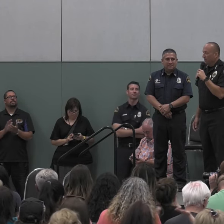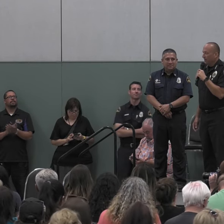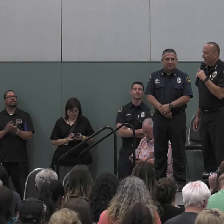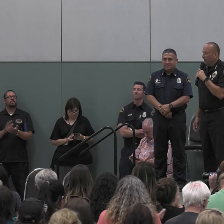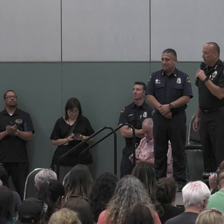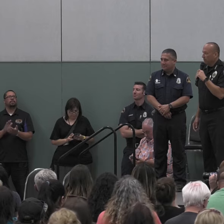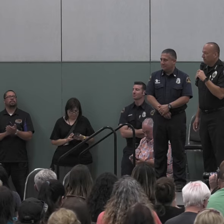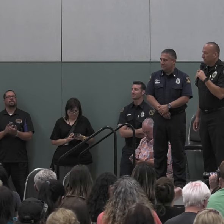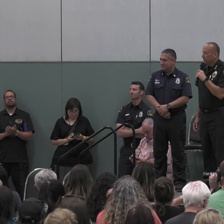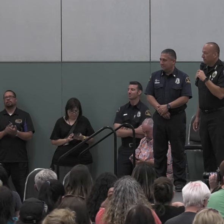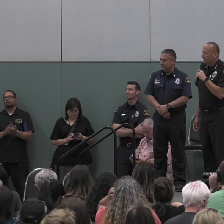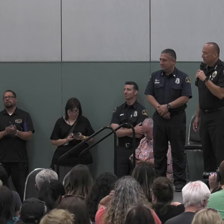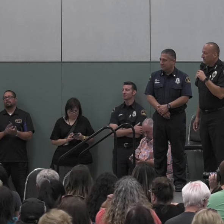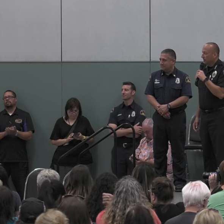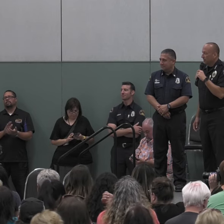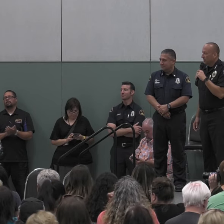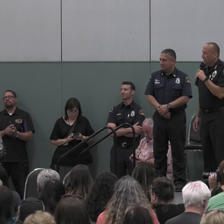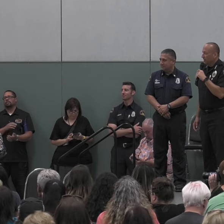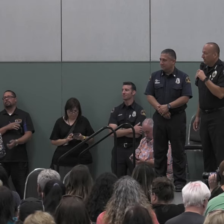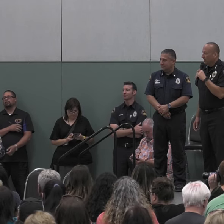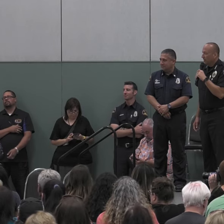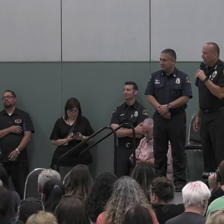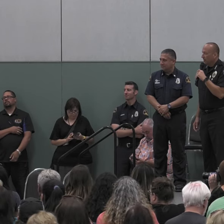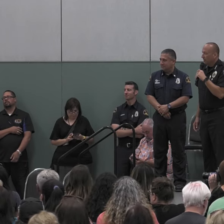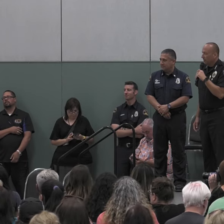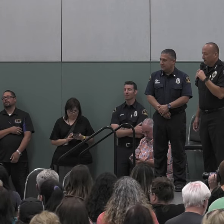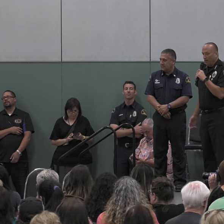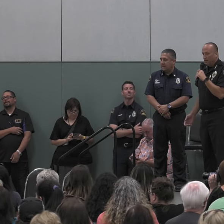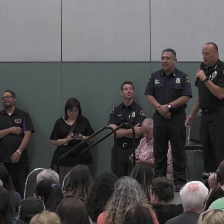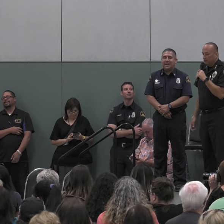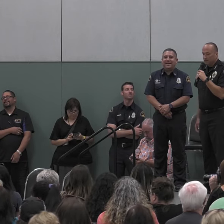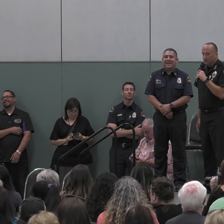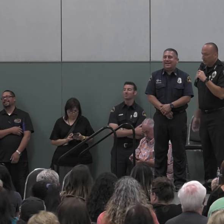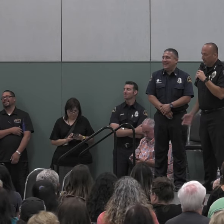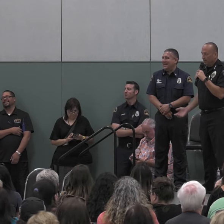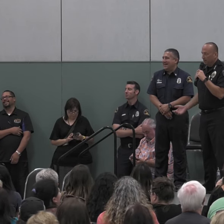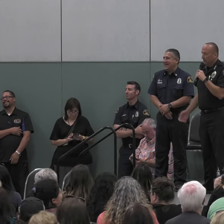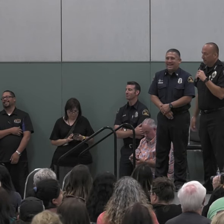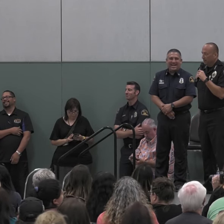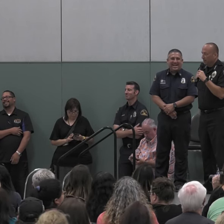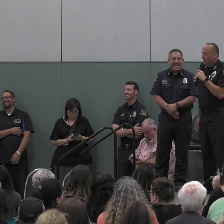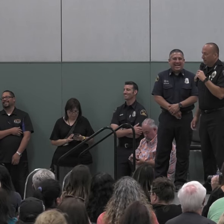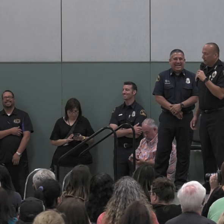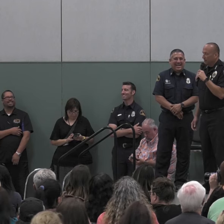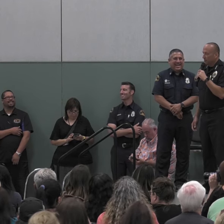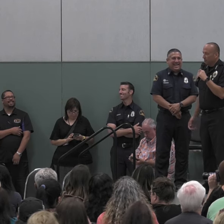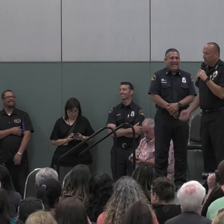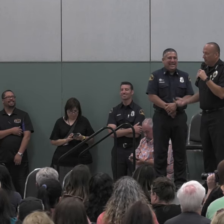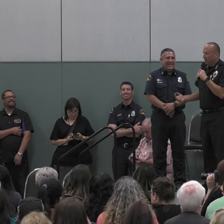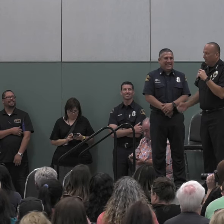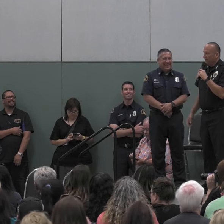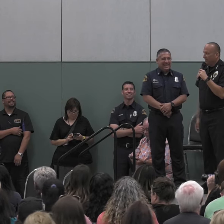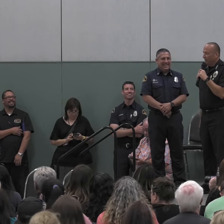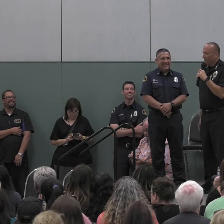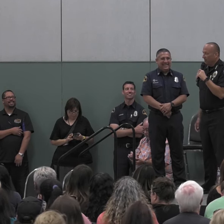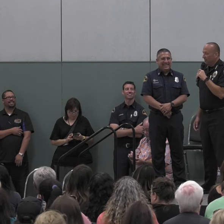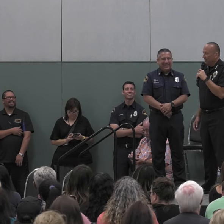we will figure it out. Everyone heard that, right? You got it. Hey. Thank you. Just